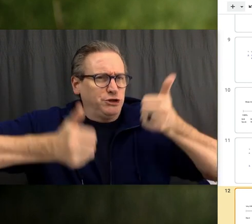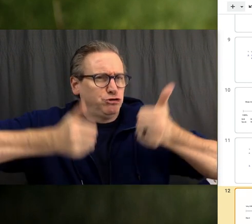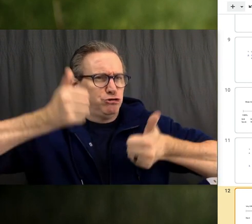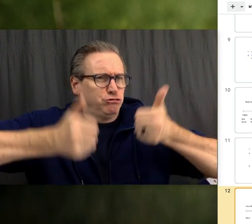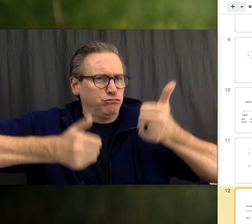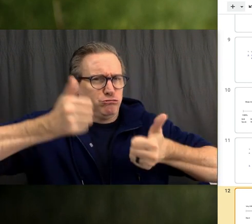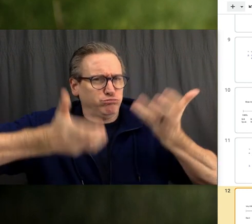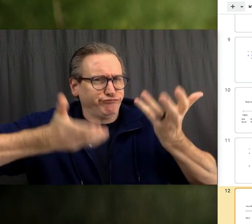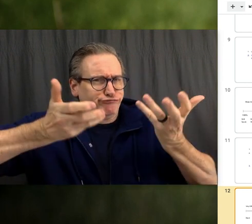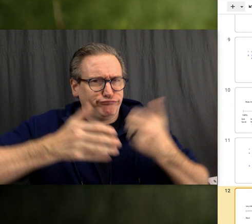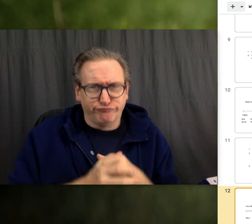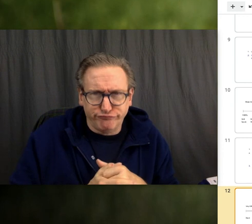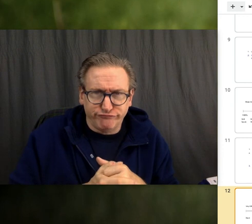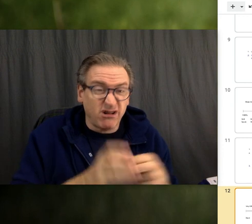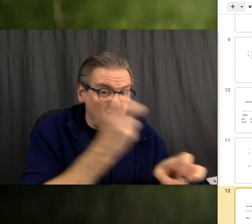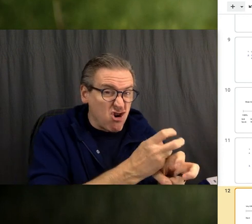Which